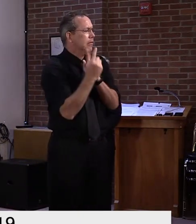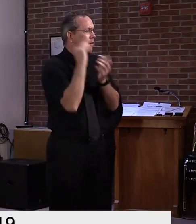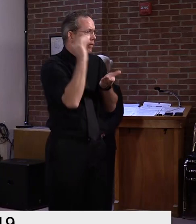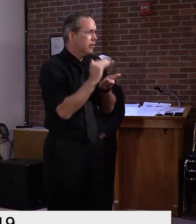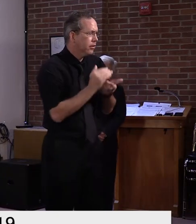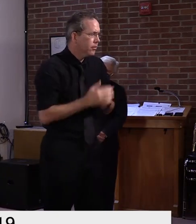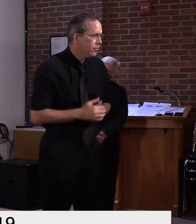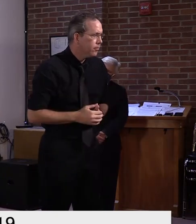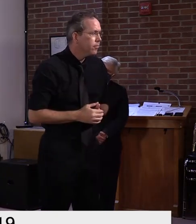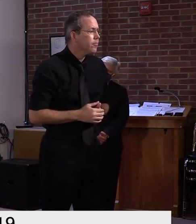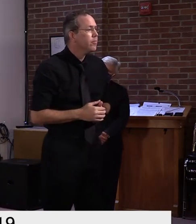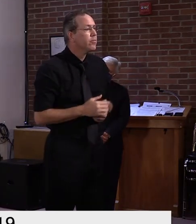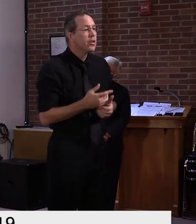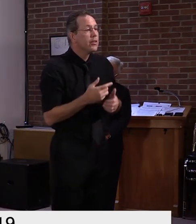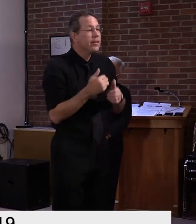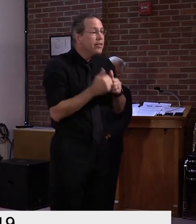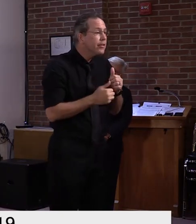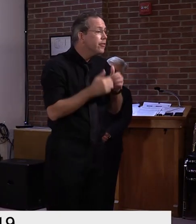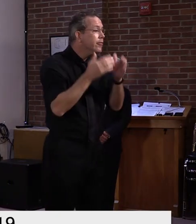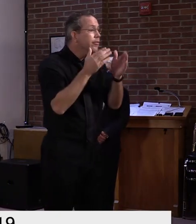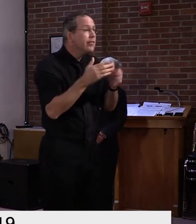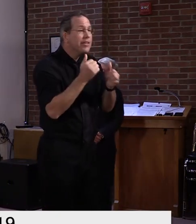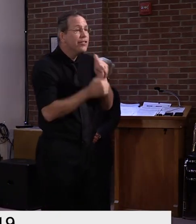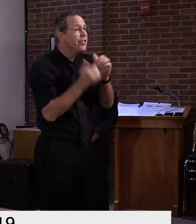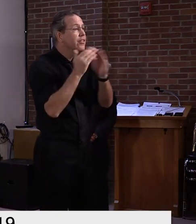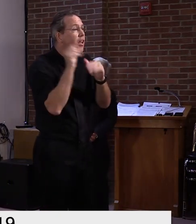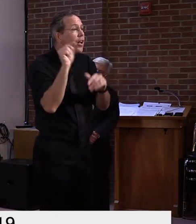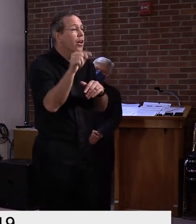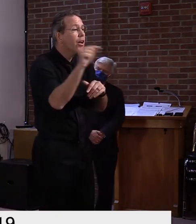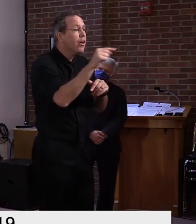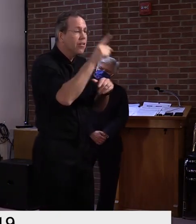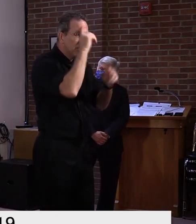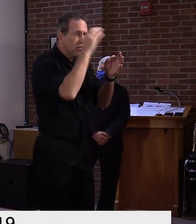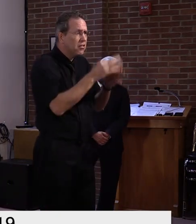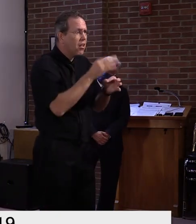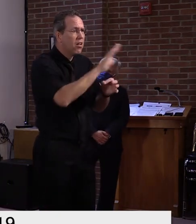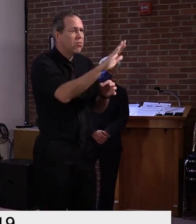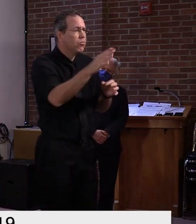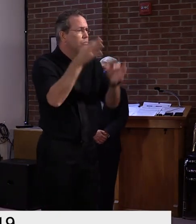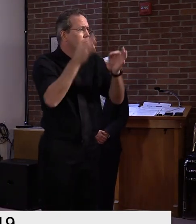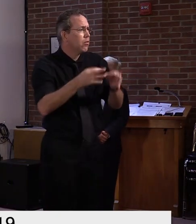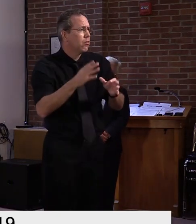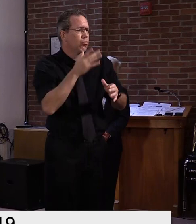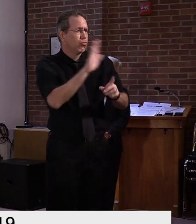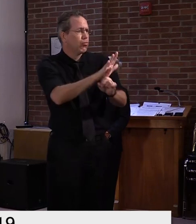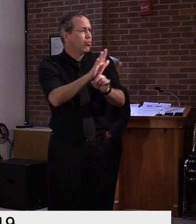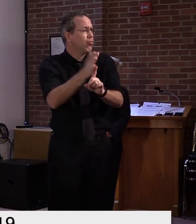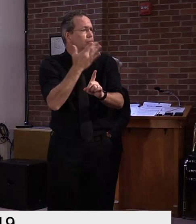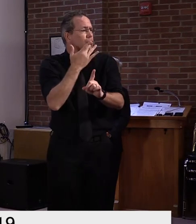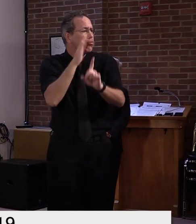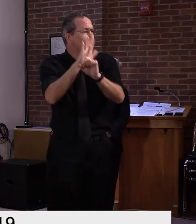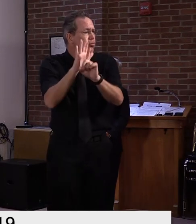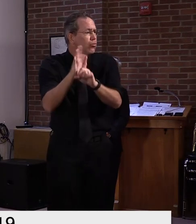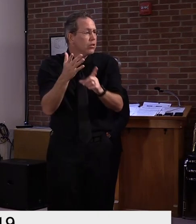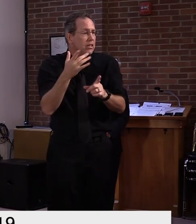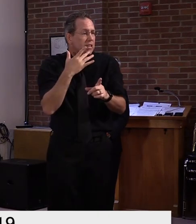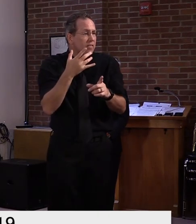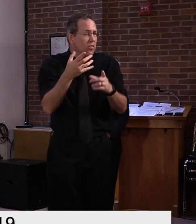can obviously do what they need to do, but they have to answer to their constituents as well. We'll